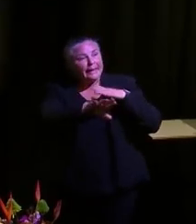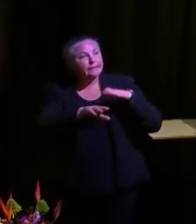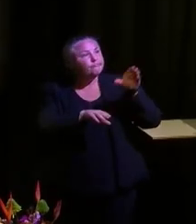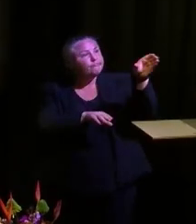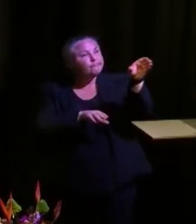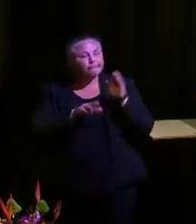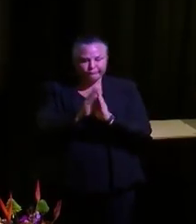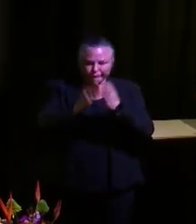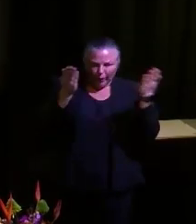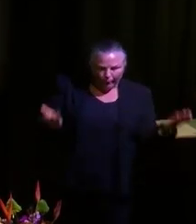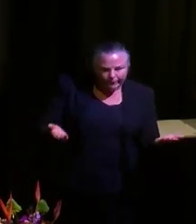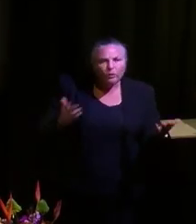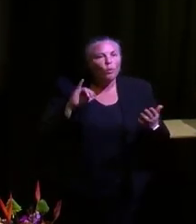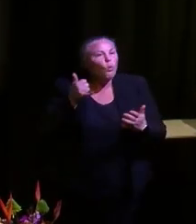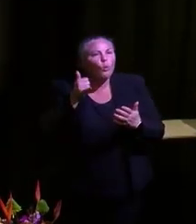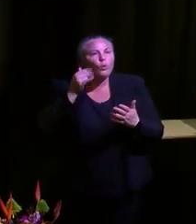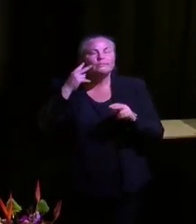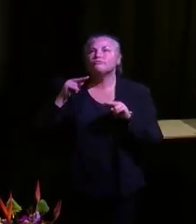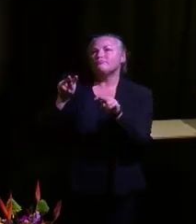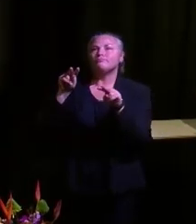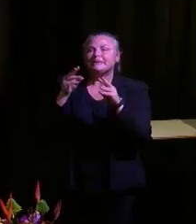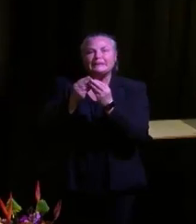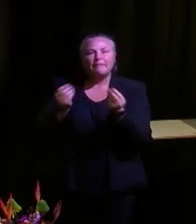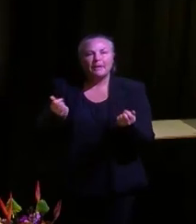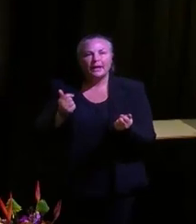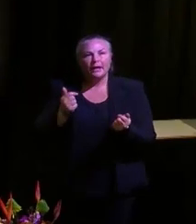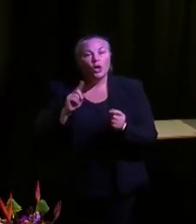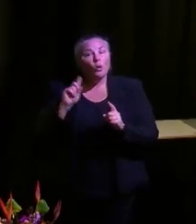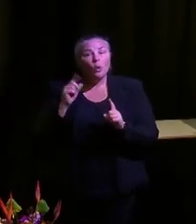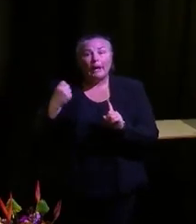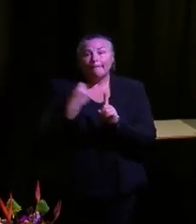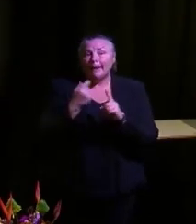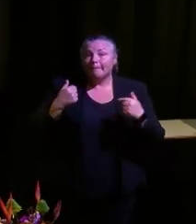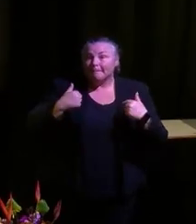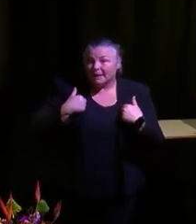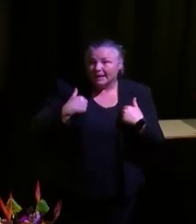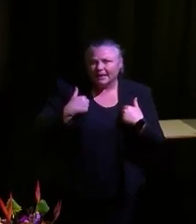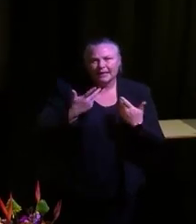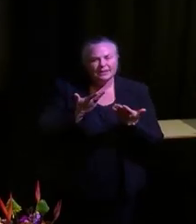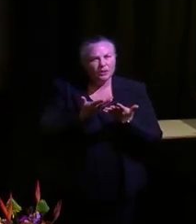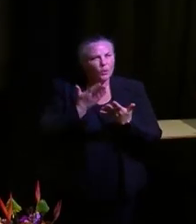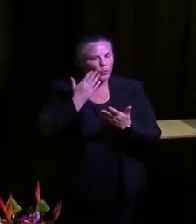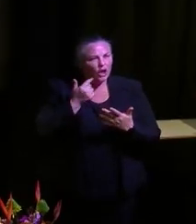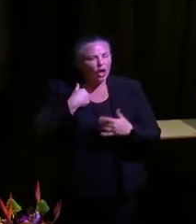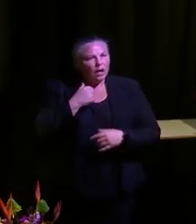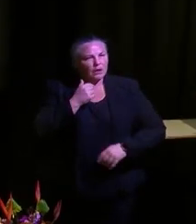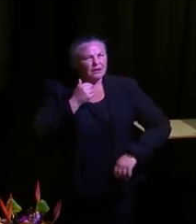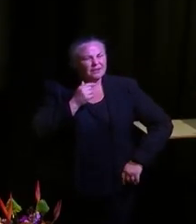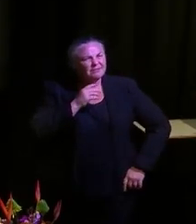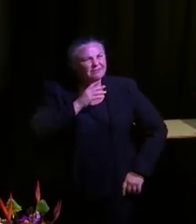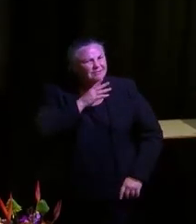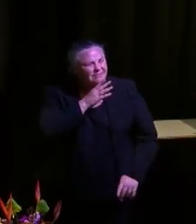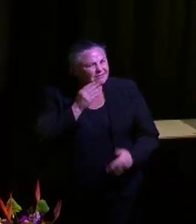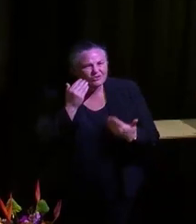something, and the ones that have most effect on me are the ones where I don't understand what it is, but I'm pulled into it.